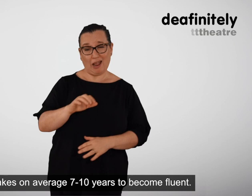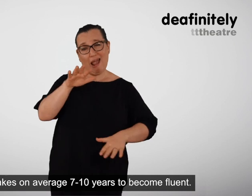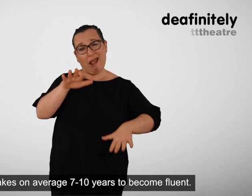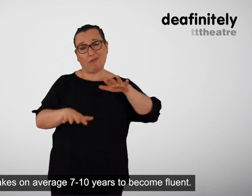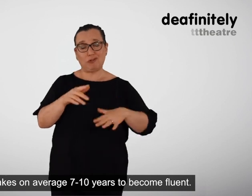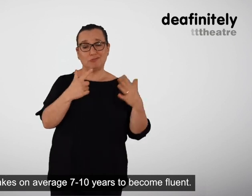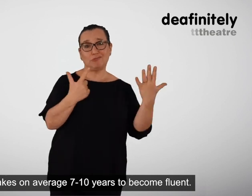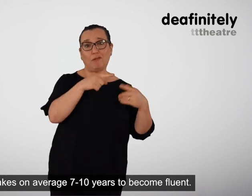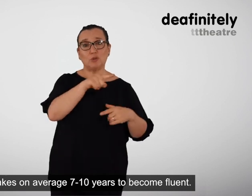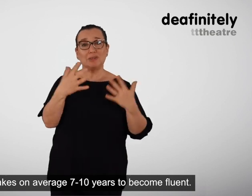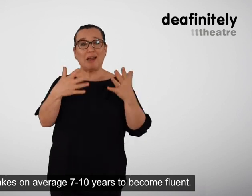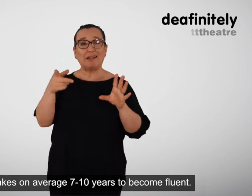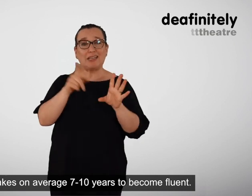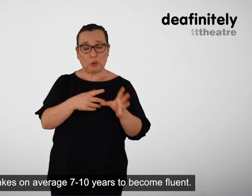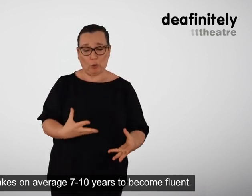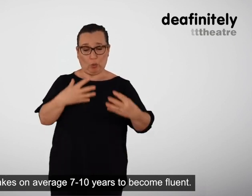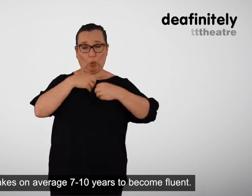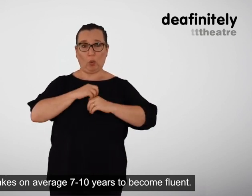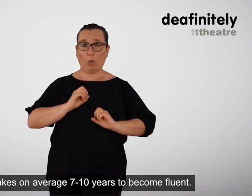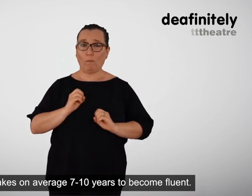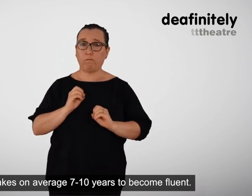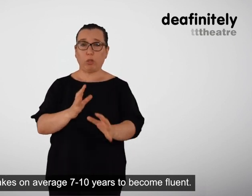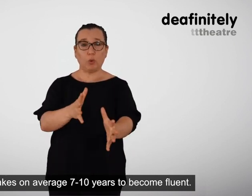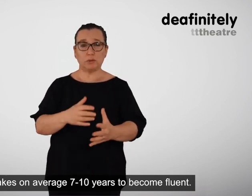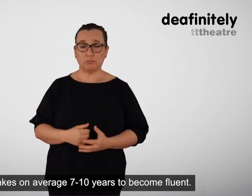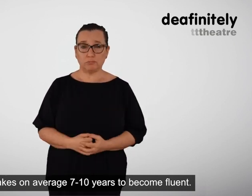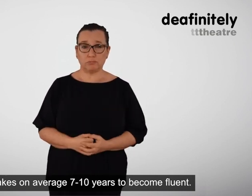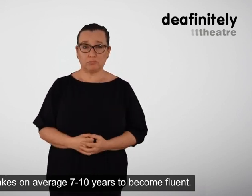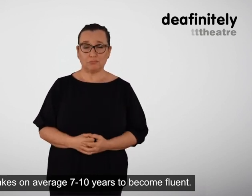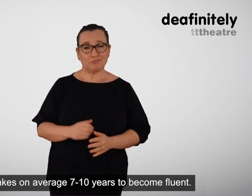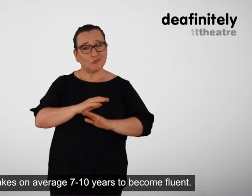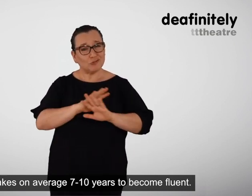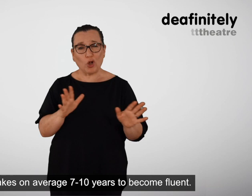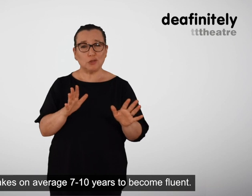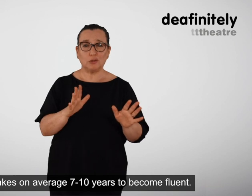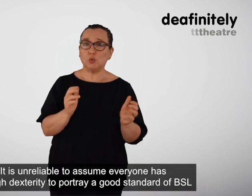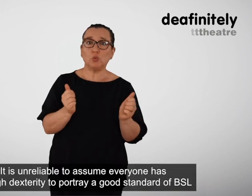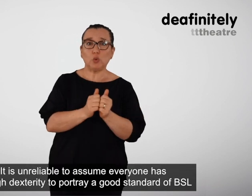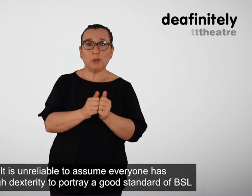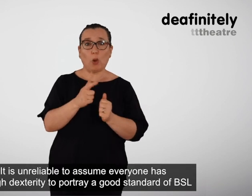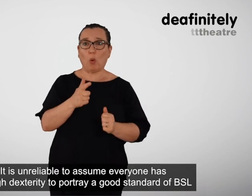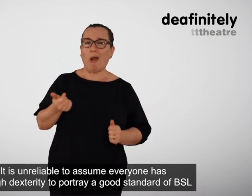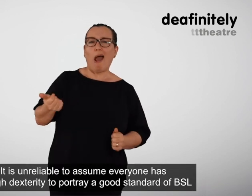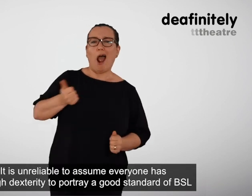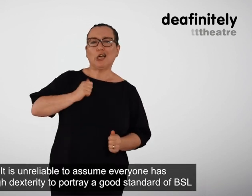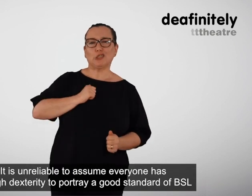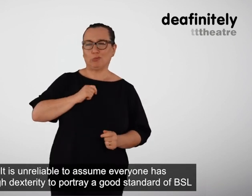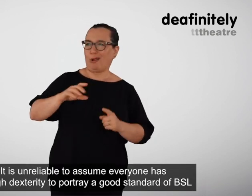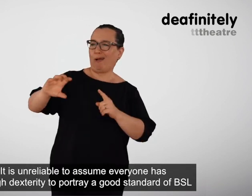and takes on average 7 to 10 years to become fluent. It is unreliable to assume everyone